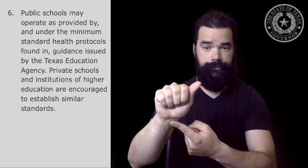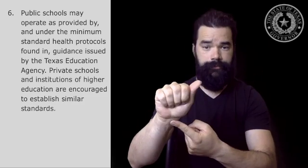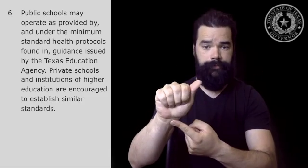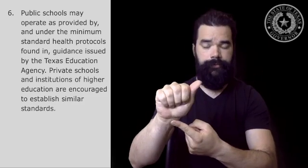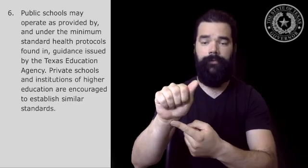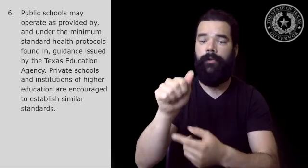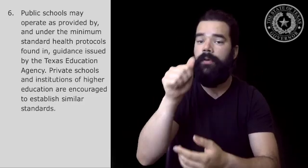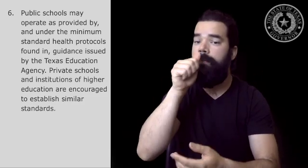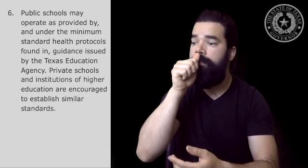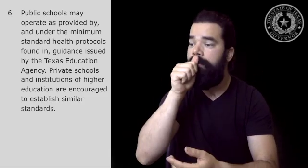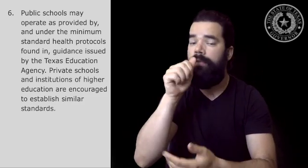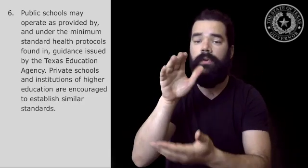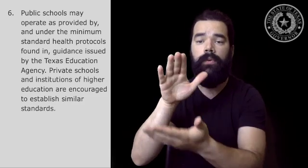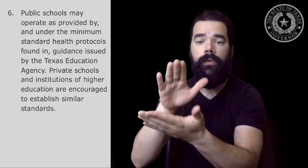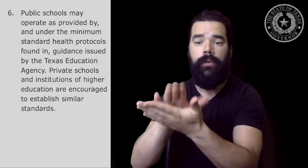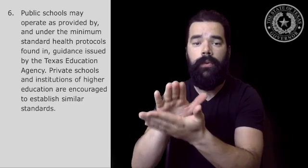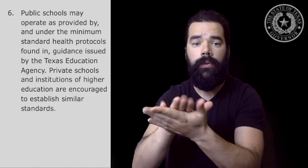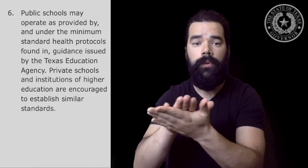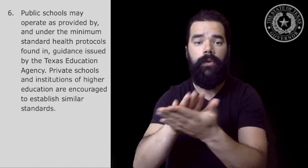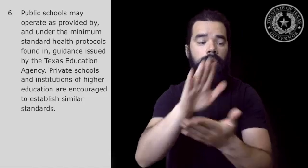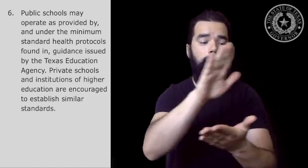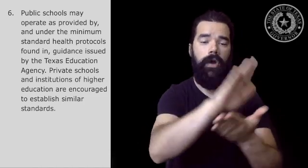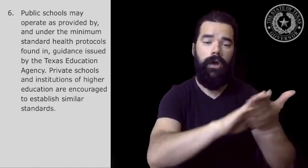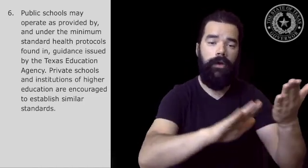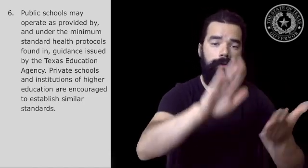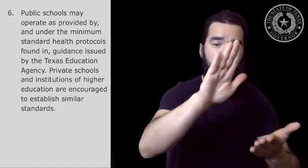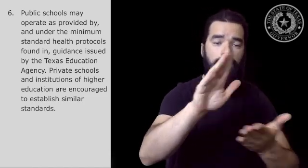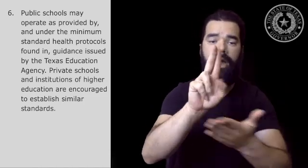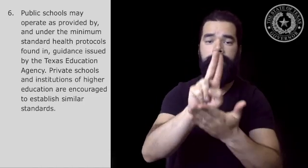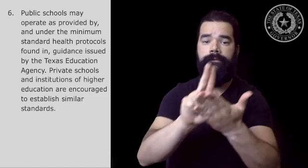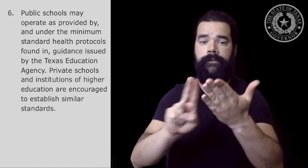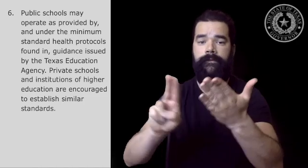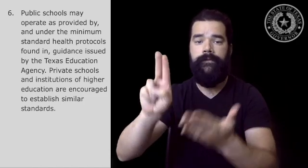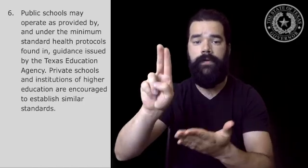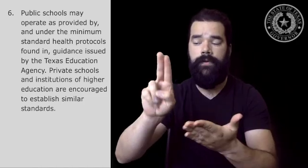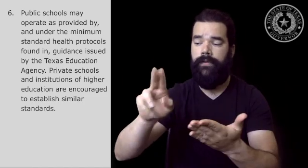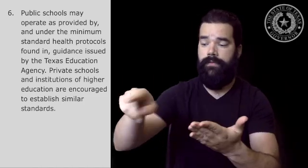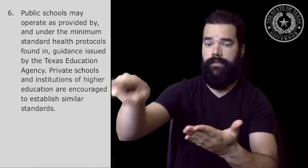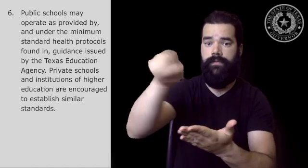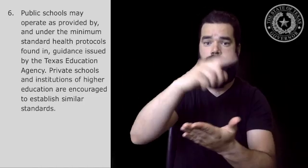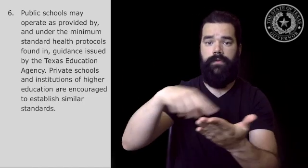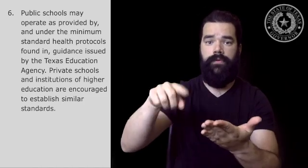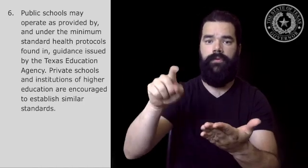higher education are encouraged to establish similar standards.